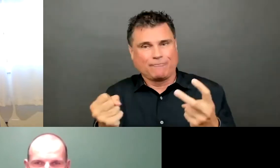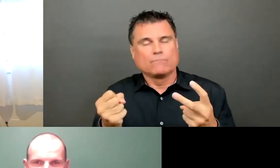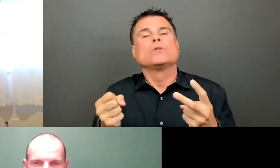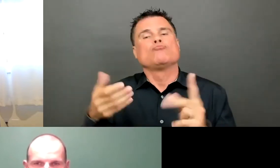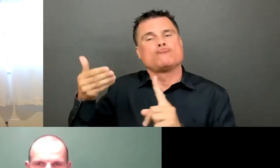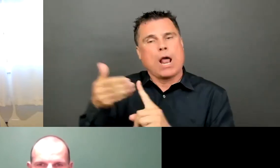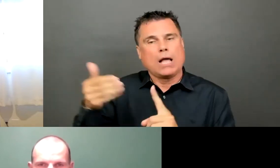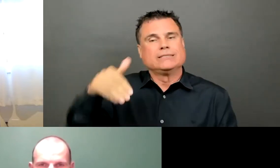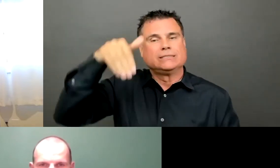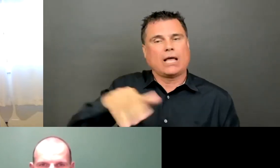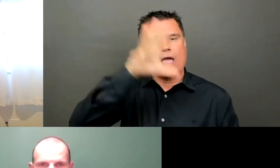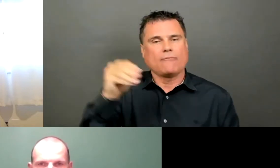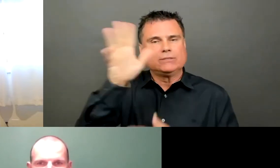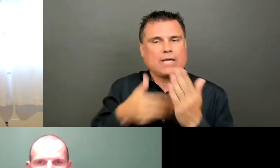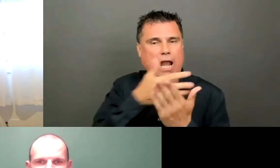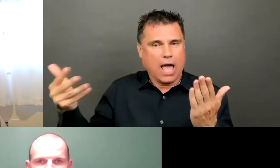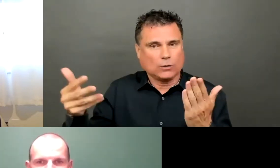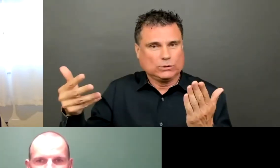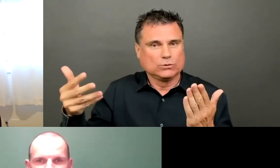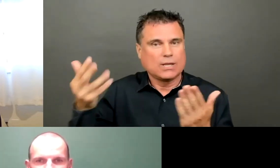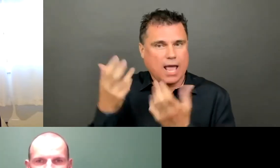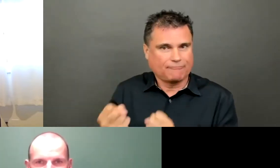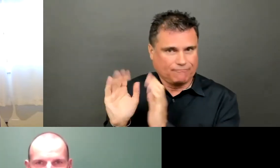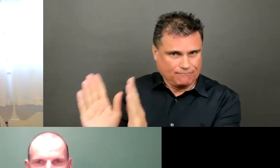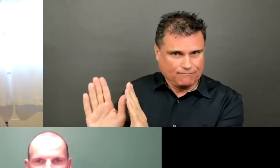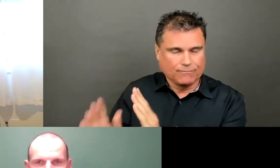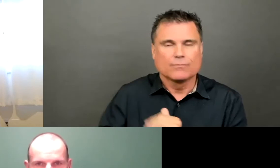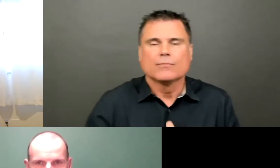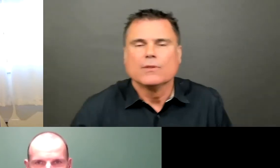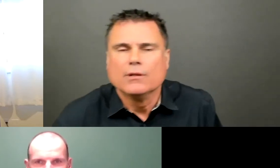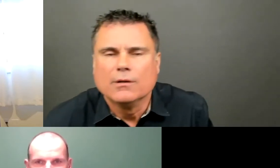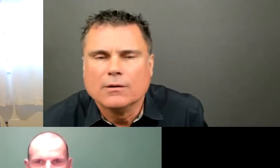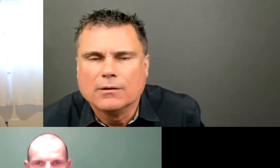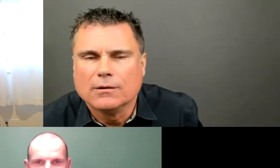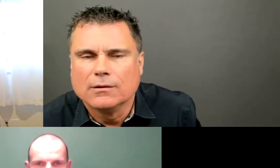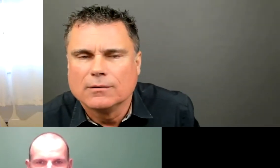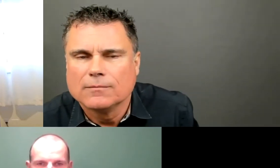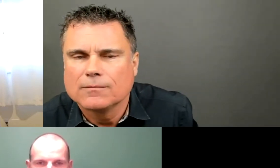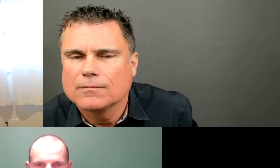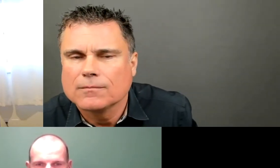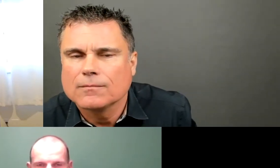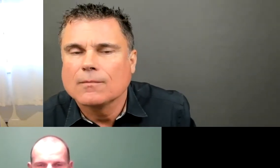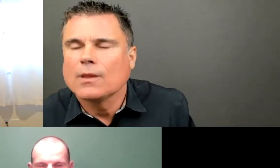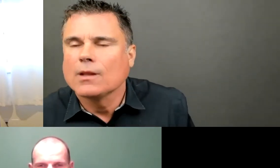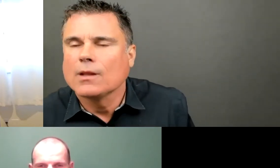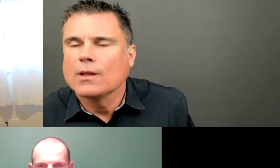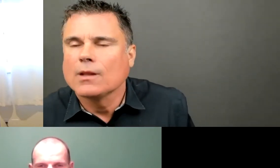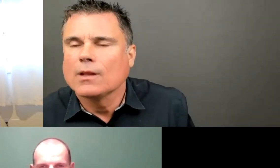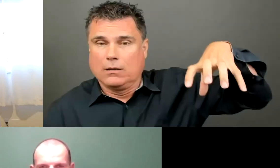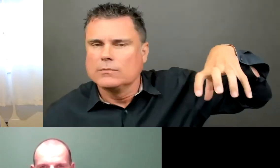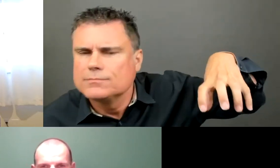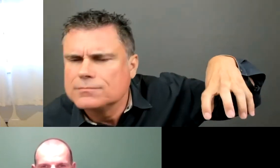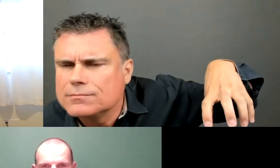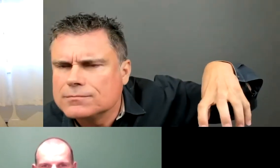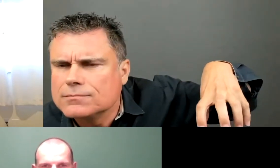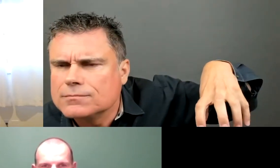official languages, and then also South African Sign Language is recognized as a language.